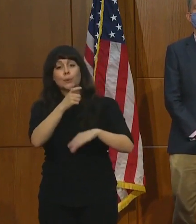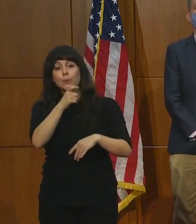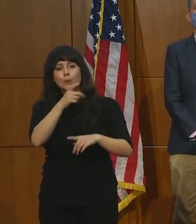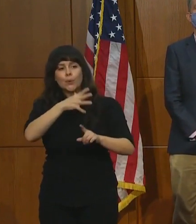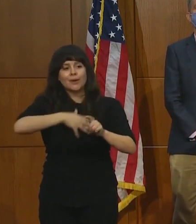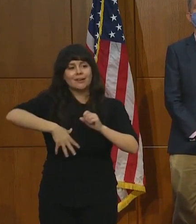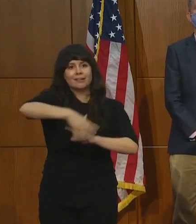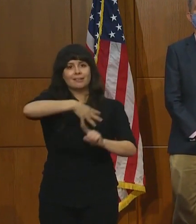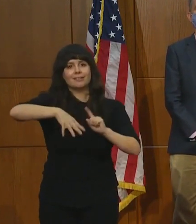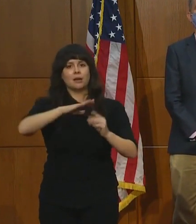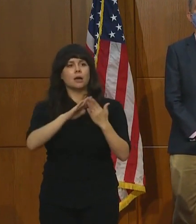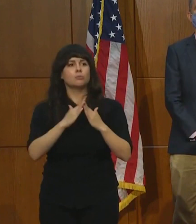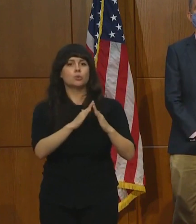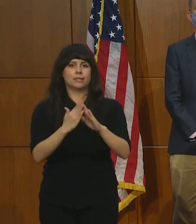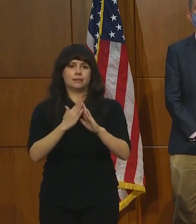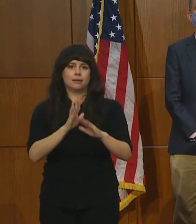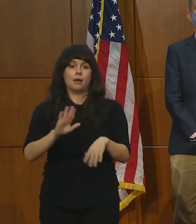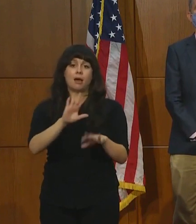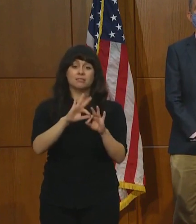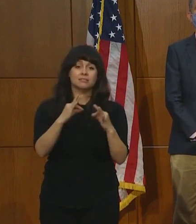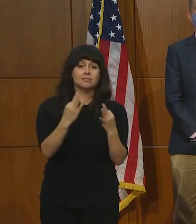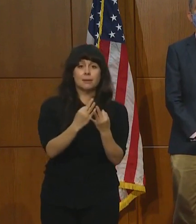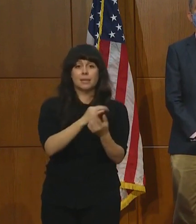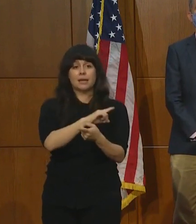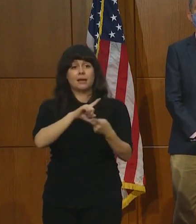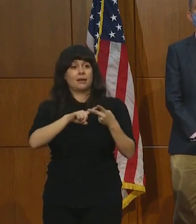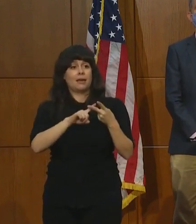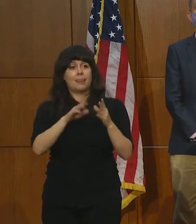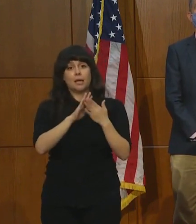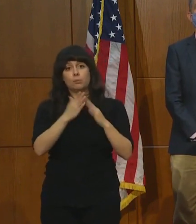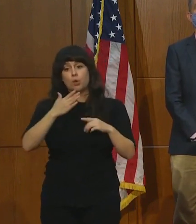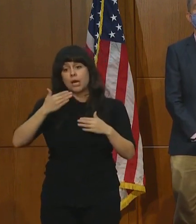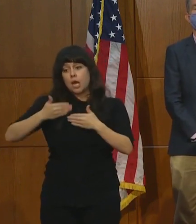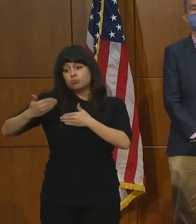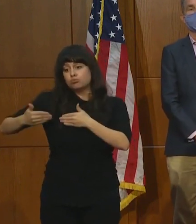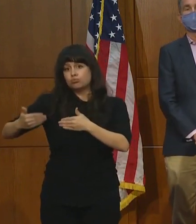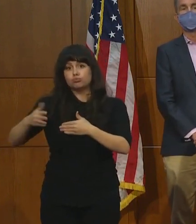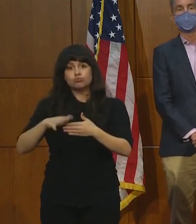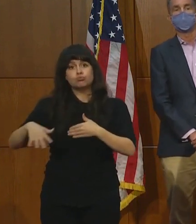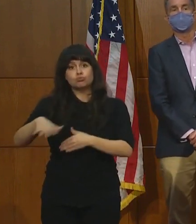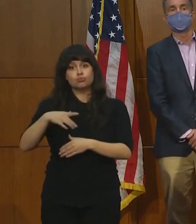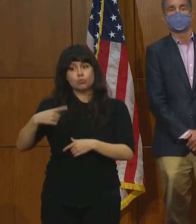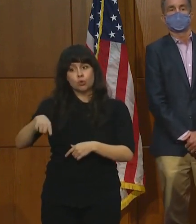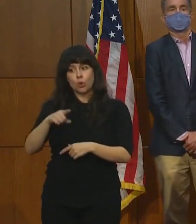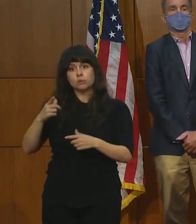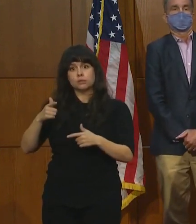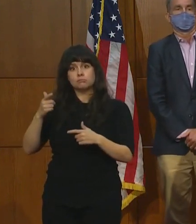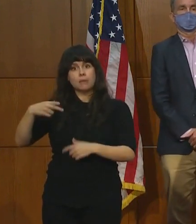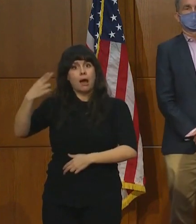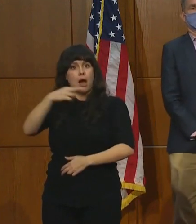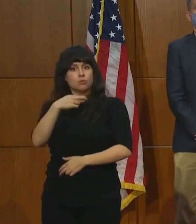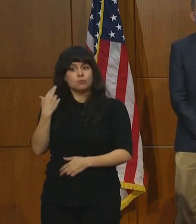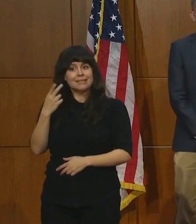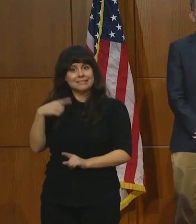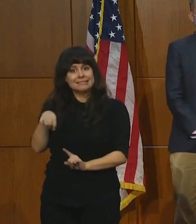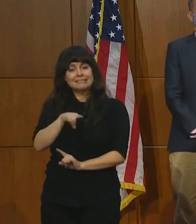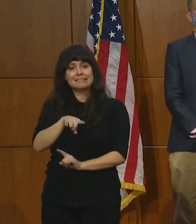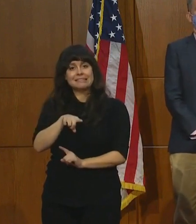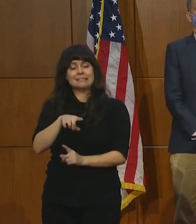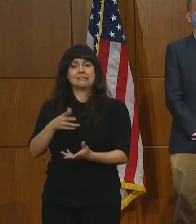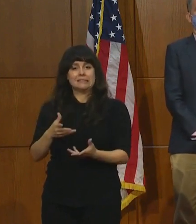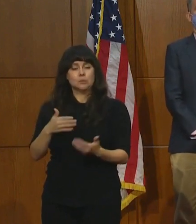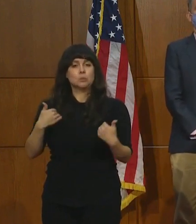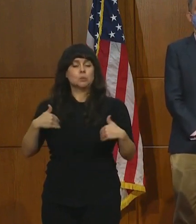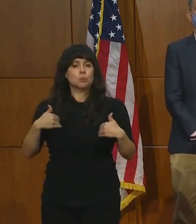community. Your relatives, your community members who are at greater risk of being vulnerable to this